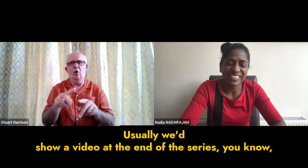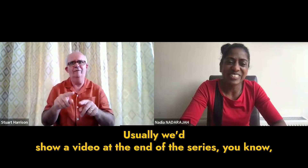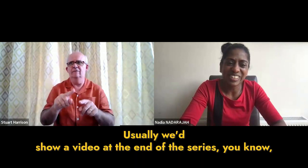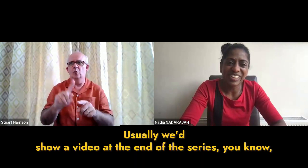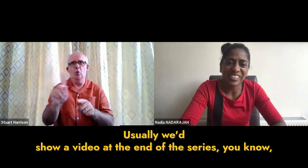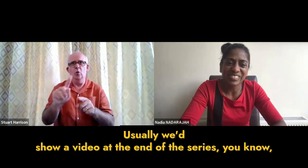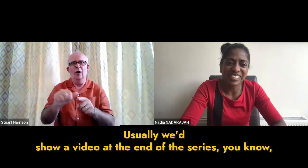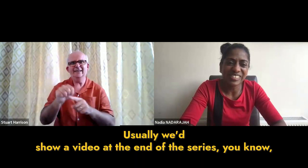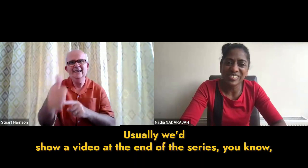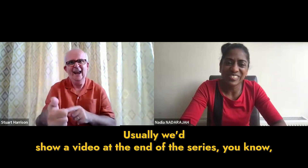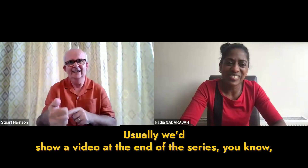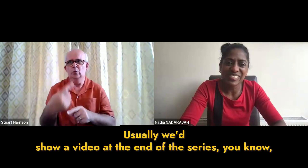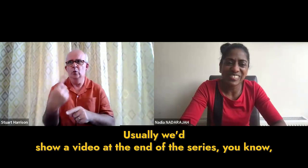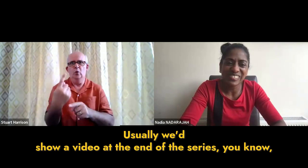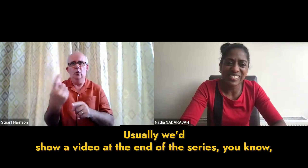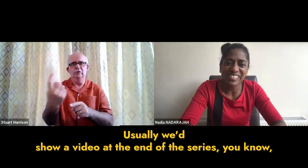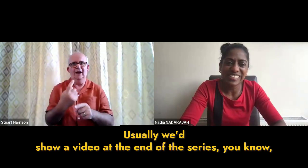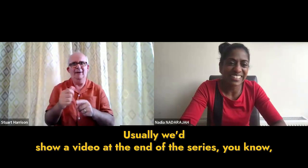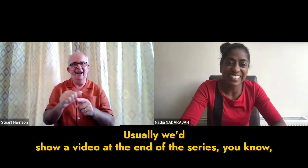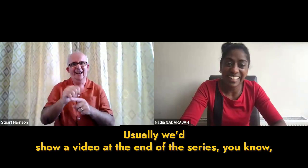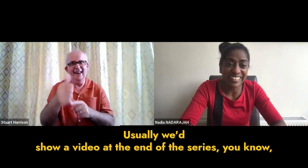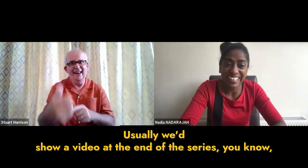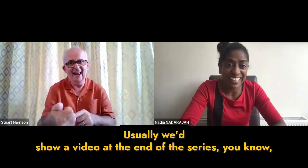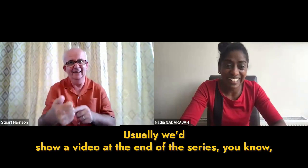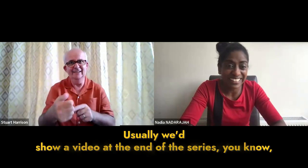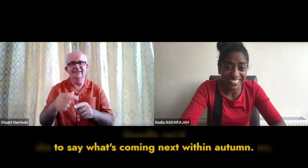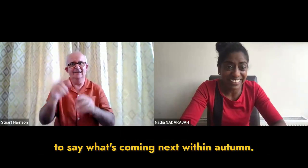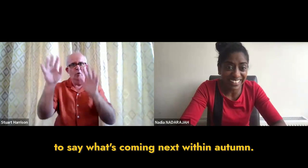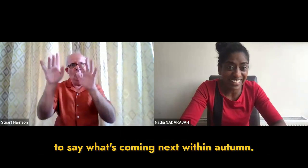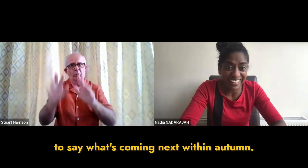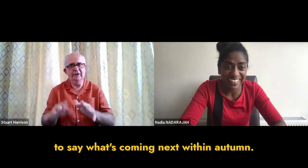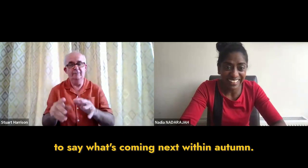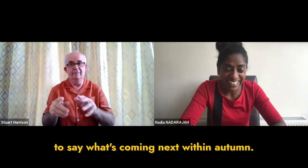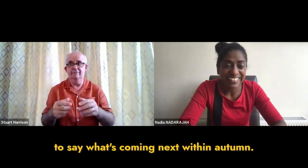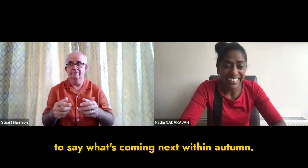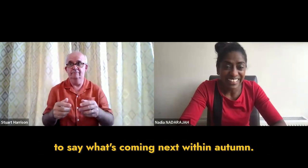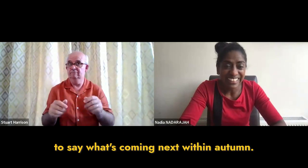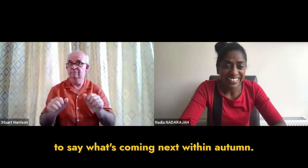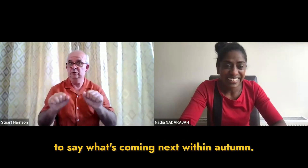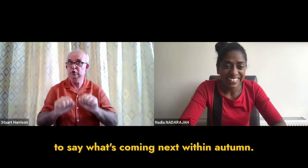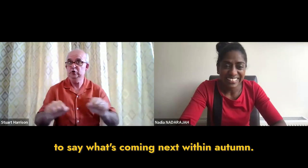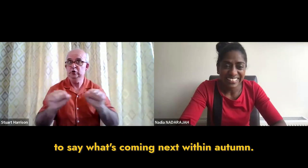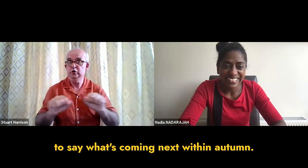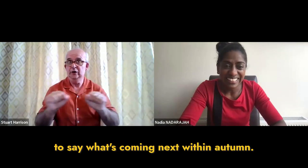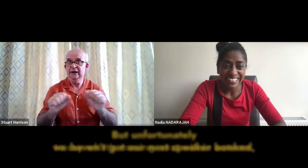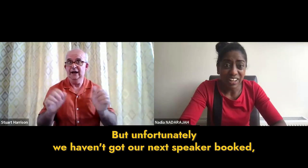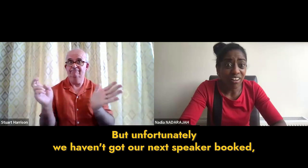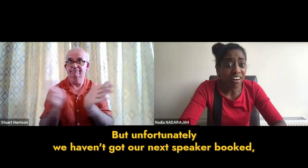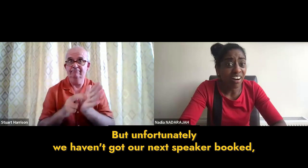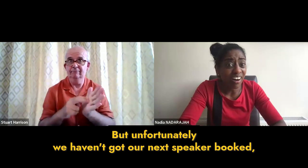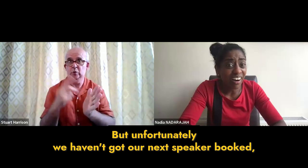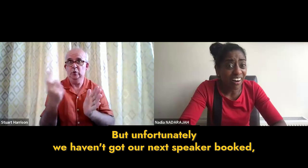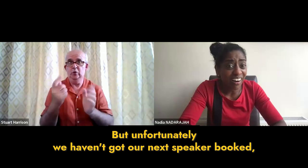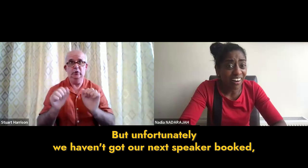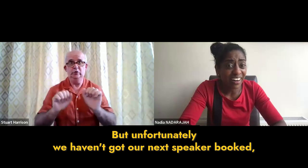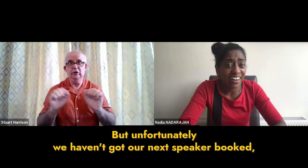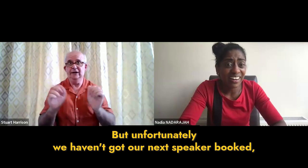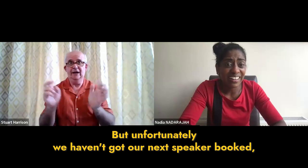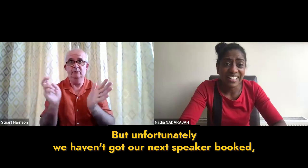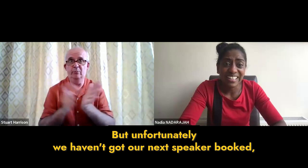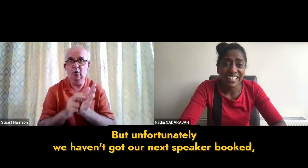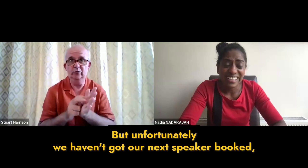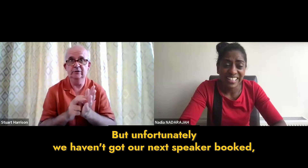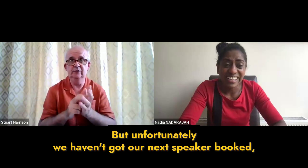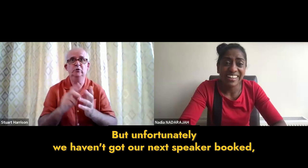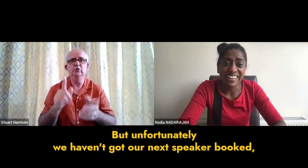Usually we'd show a video at the end of the series, you know, to say what's coming next within autumn, but unfortunately, we